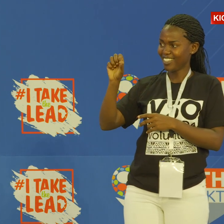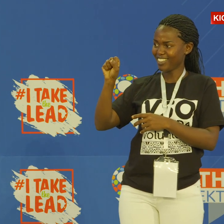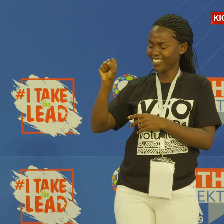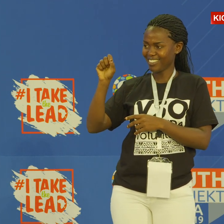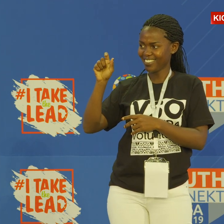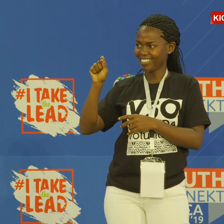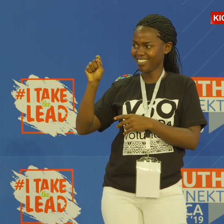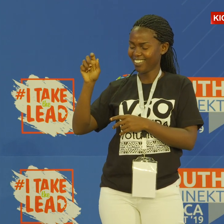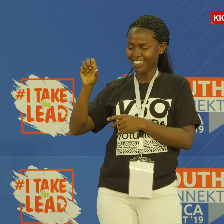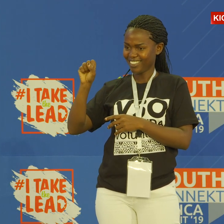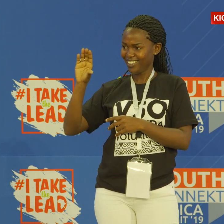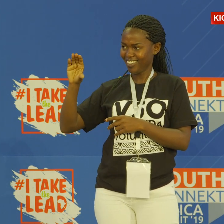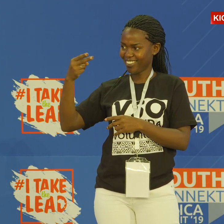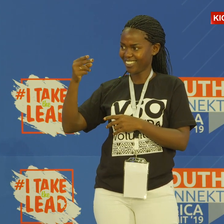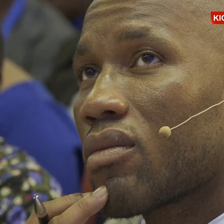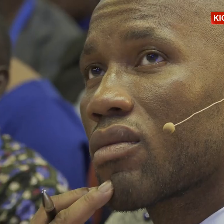an African son,